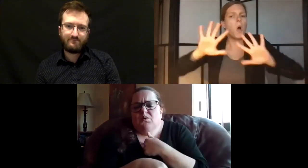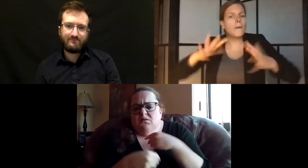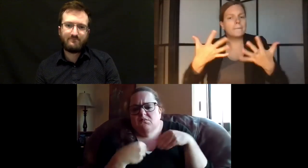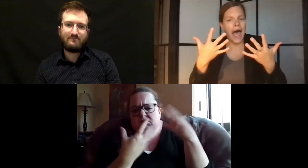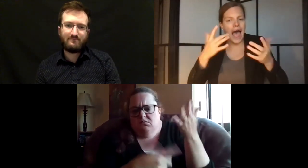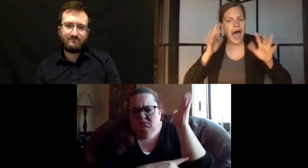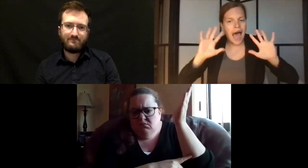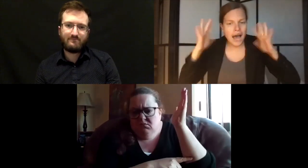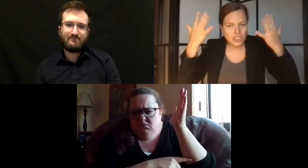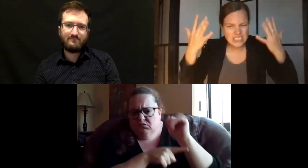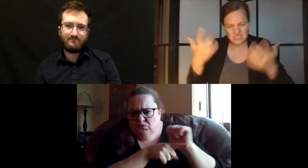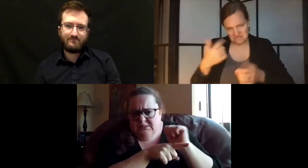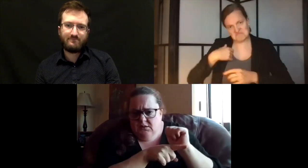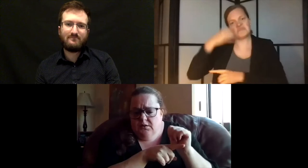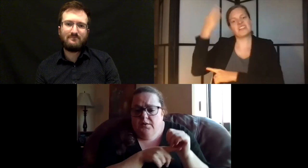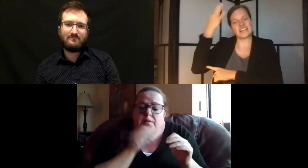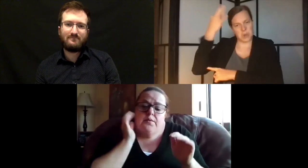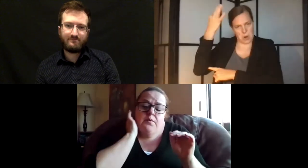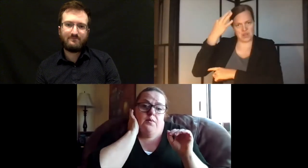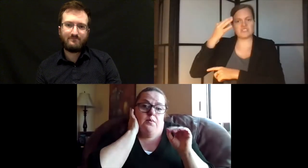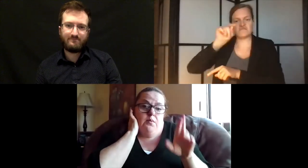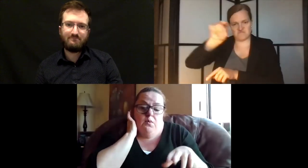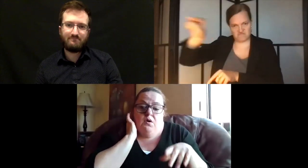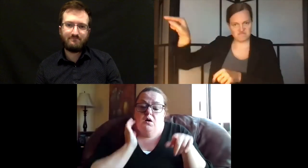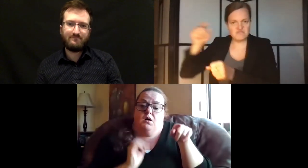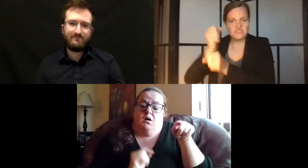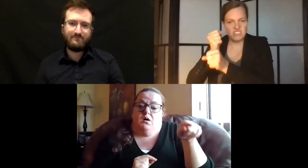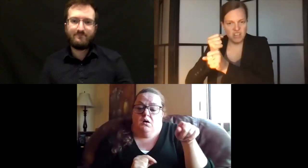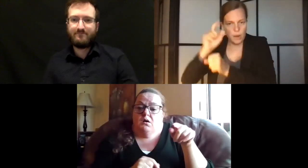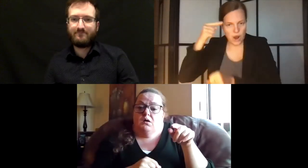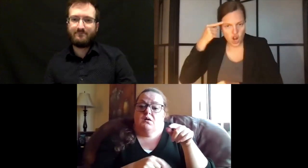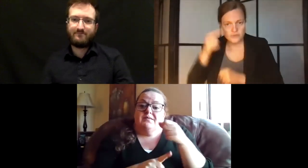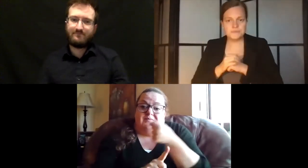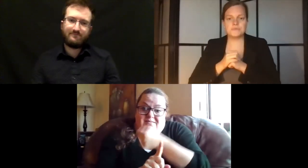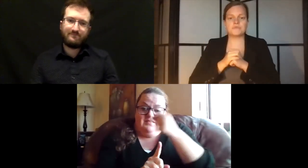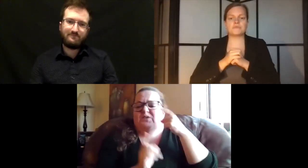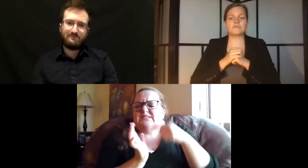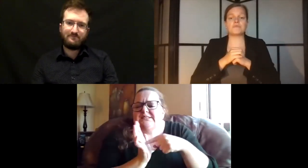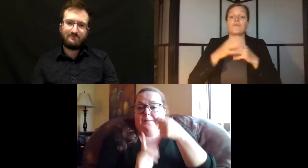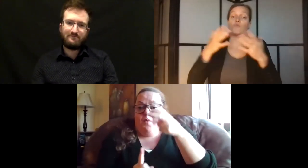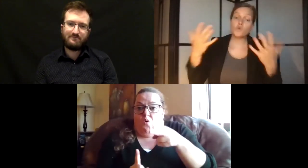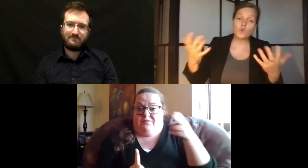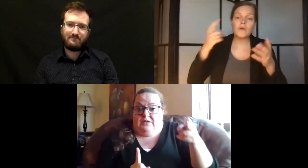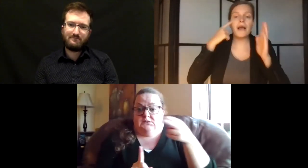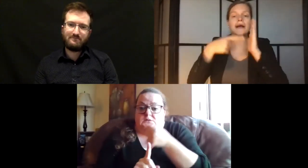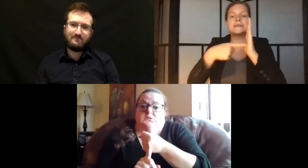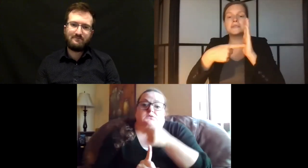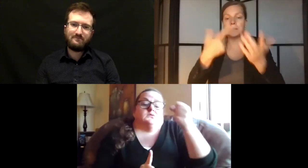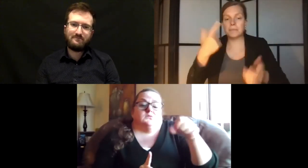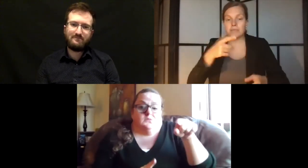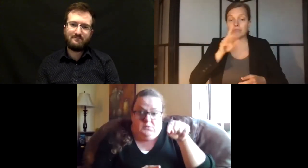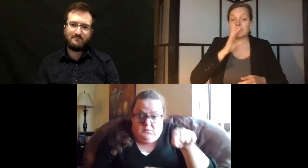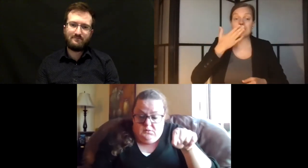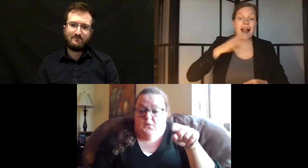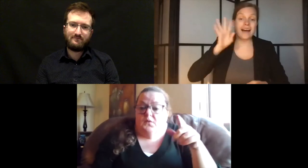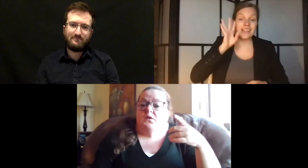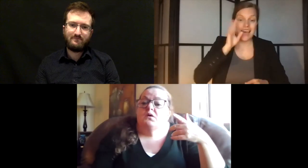needed, as well as if anything comes up while on the job, we'll provide that training as well. So if a hard of